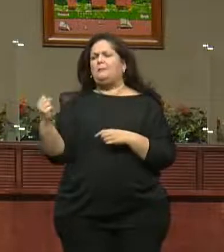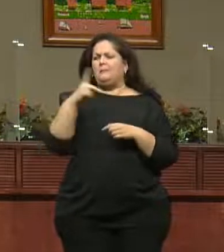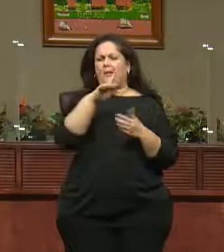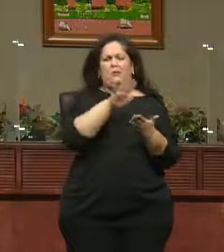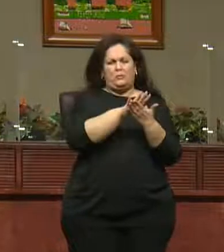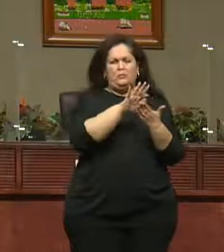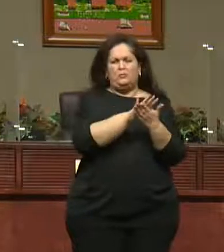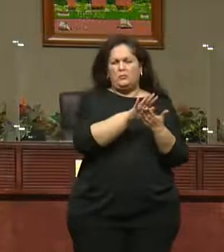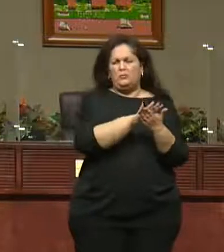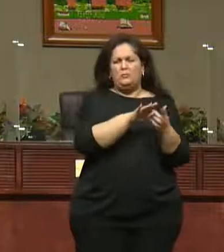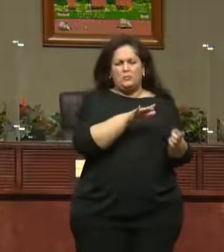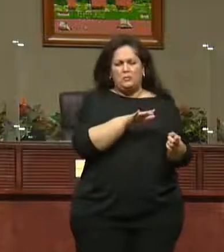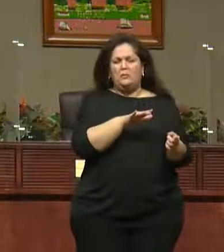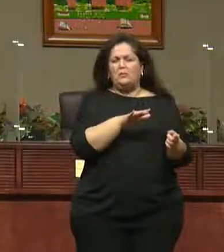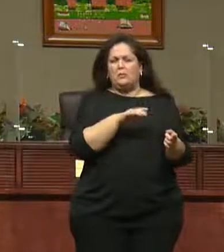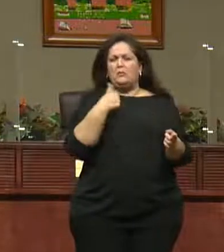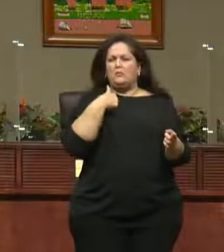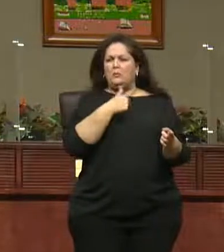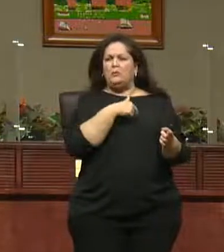put more